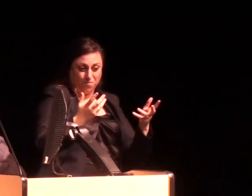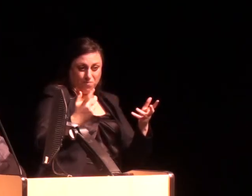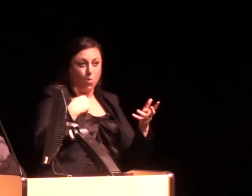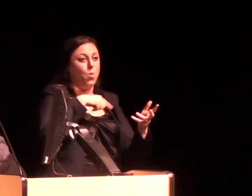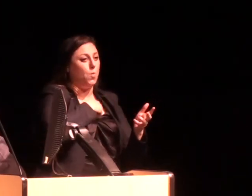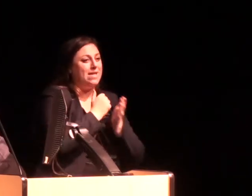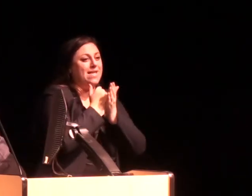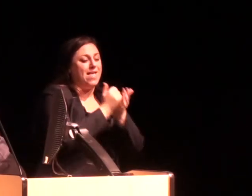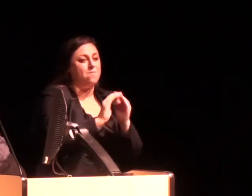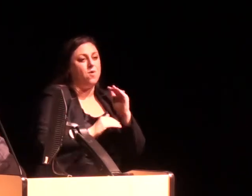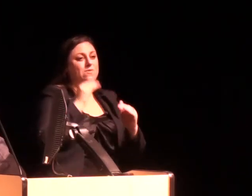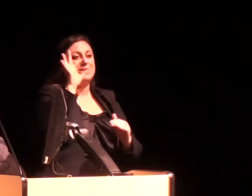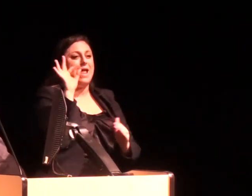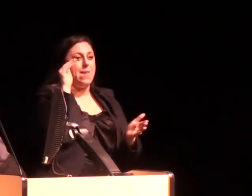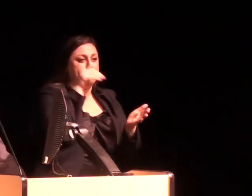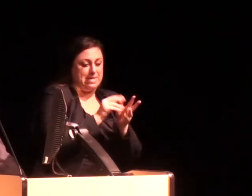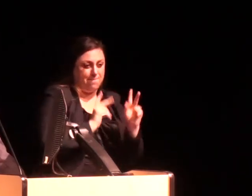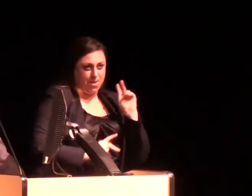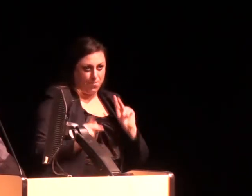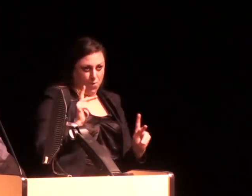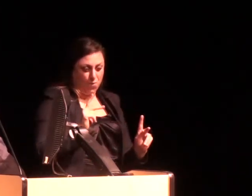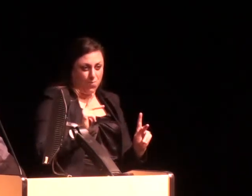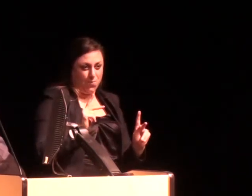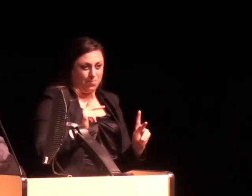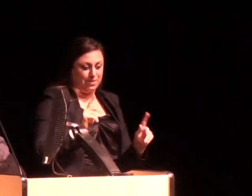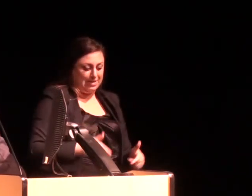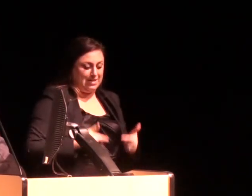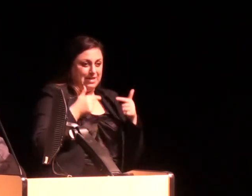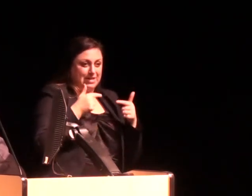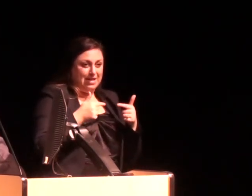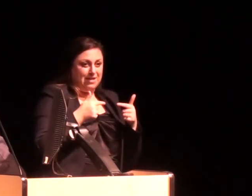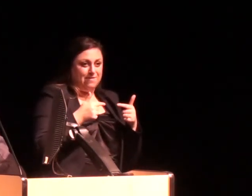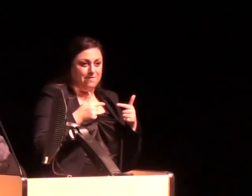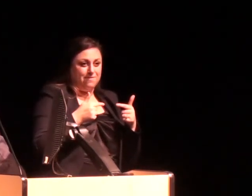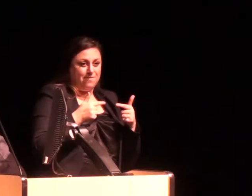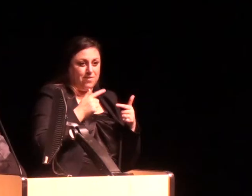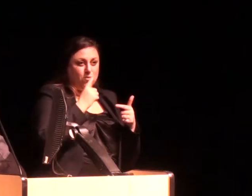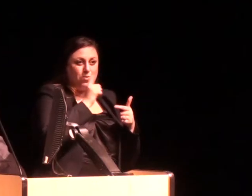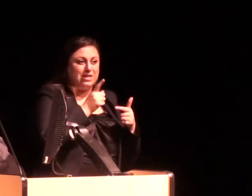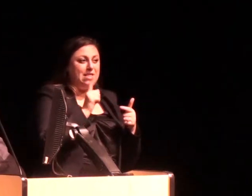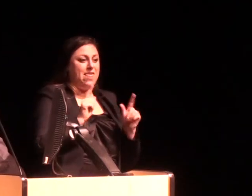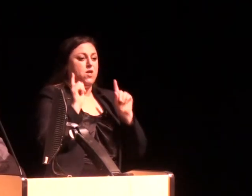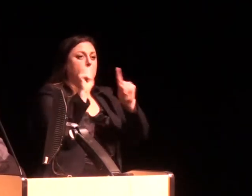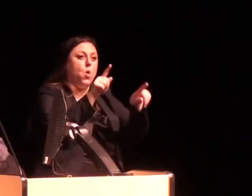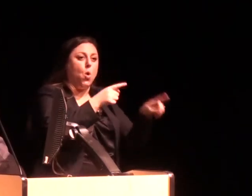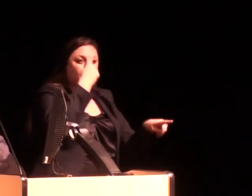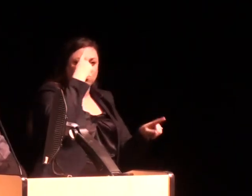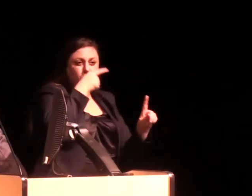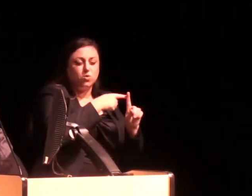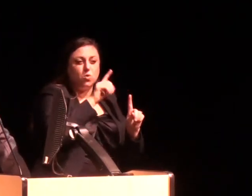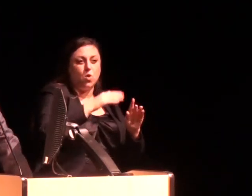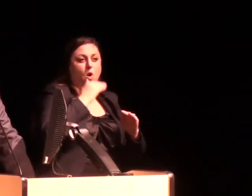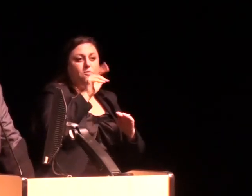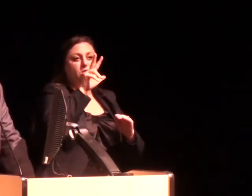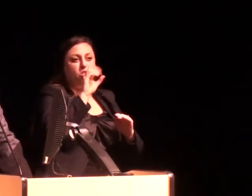we help more than 9 million people to leave illiteracy behind in 30 different countries. More than